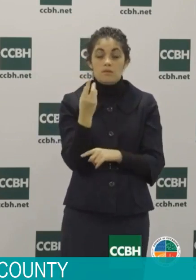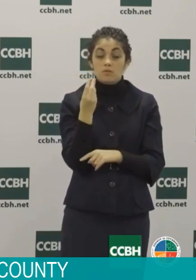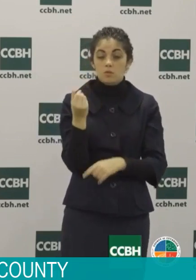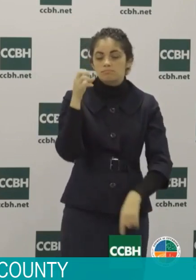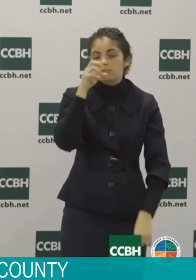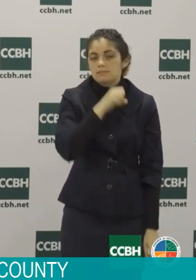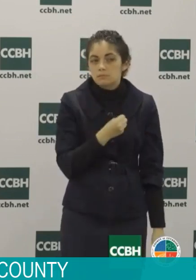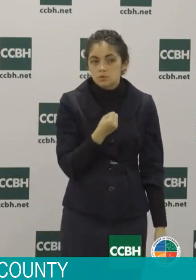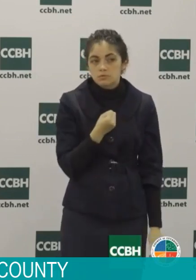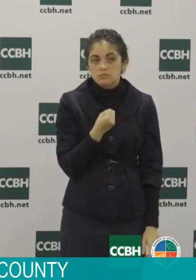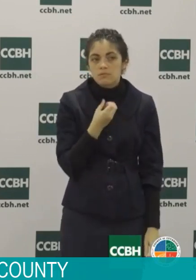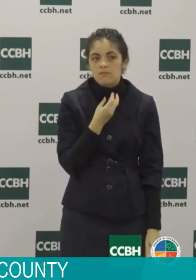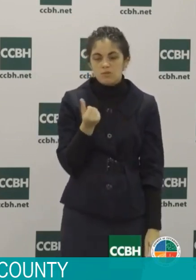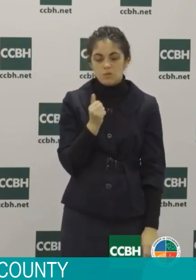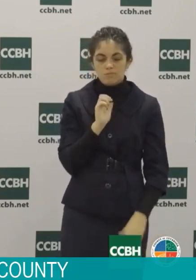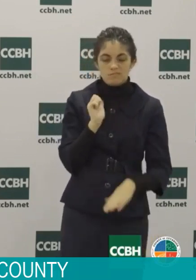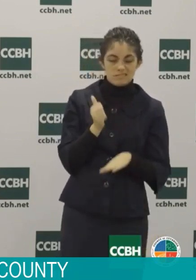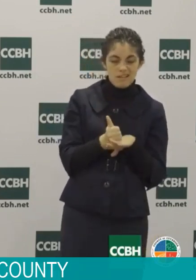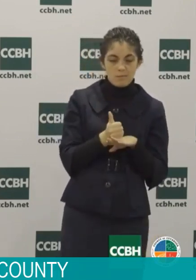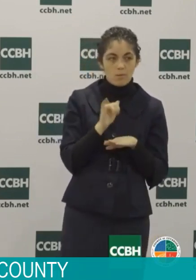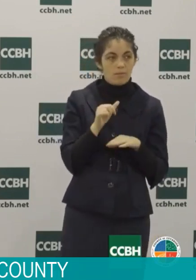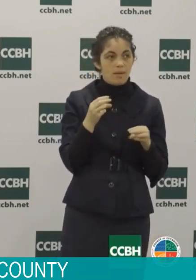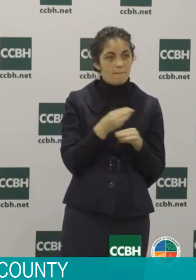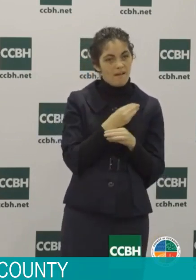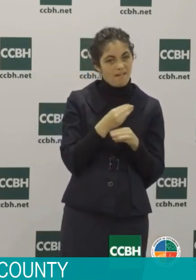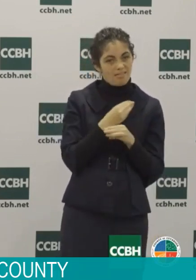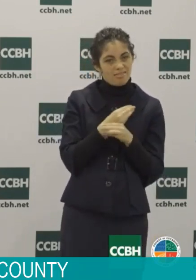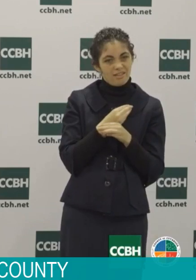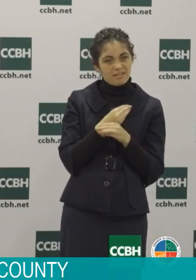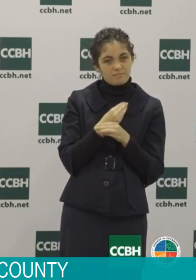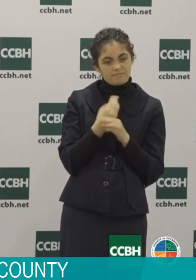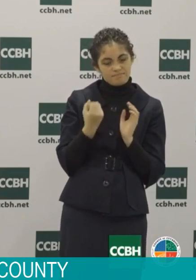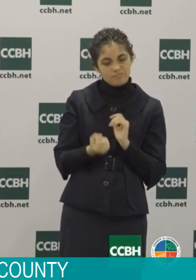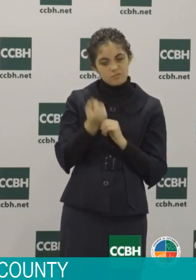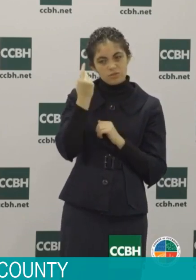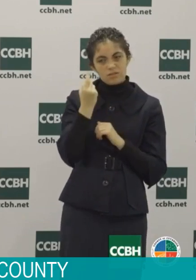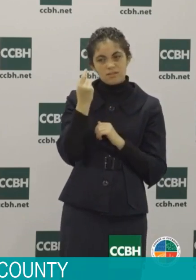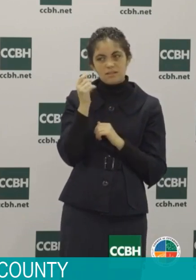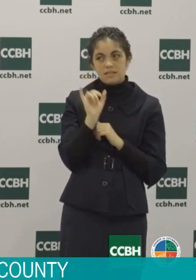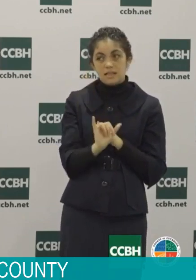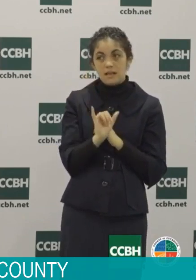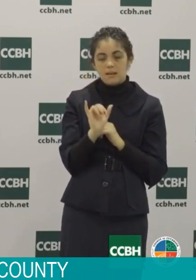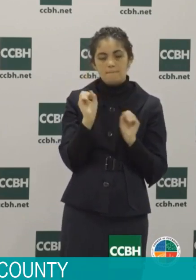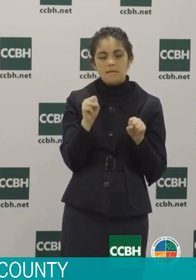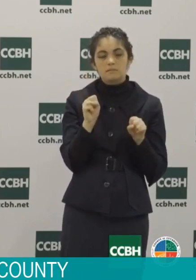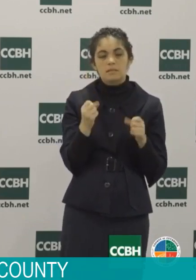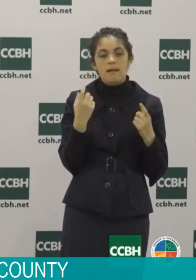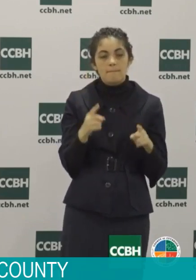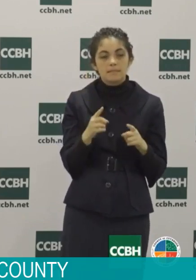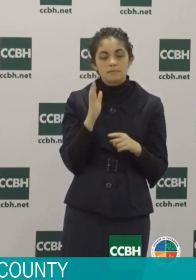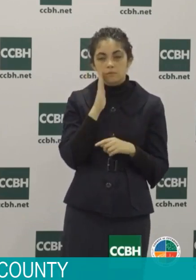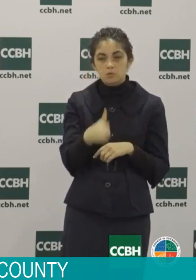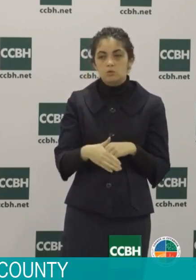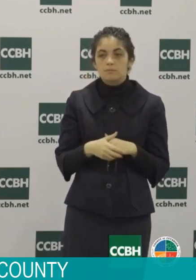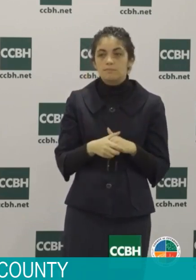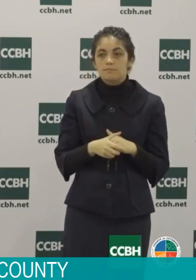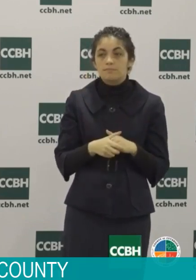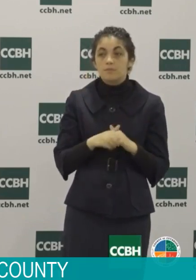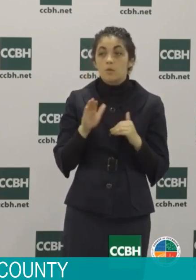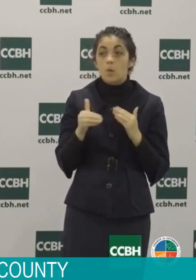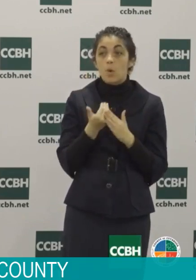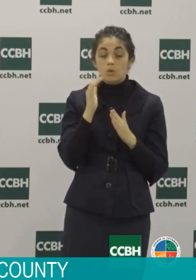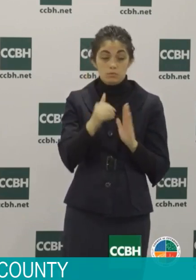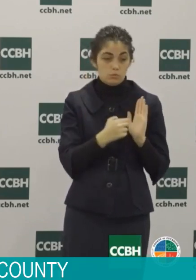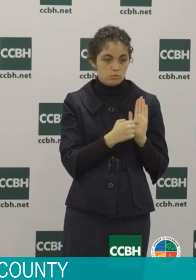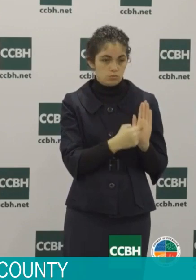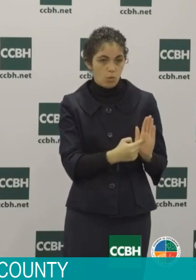assumptions, some things built into that mathematical model that help us understand what might happen in the future. So all of these